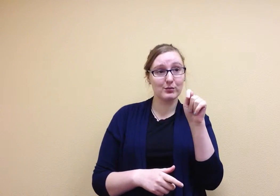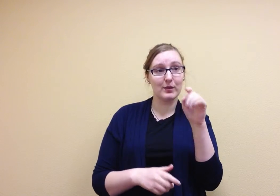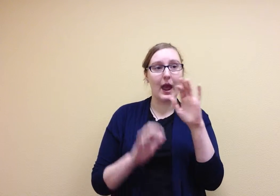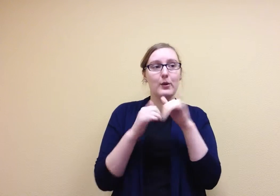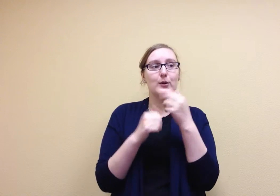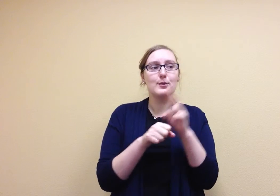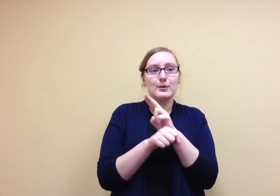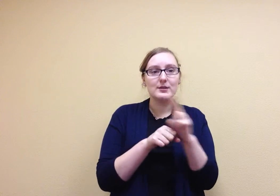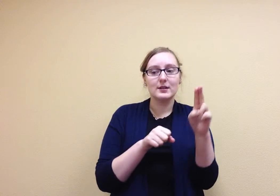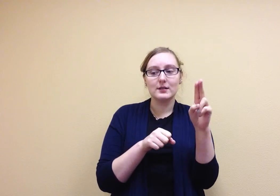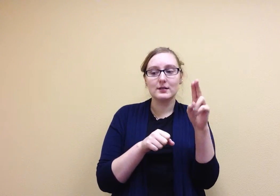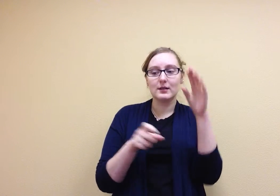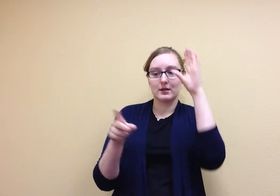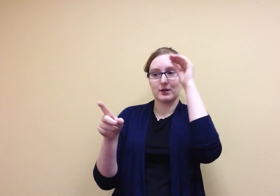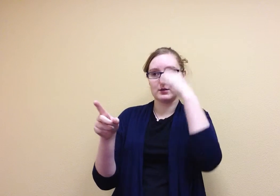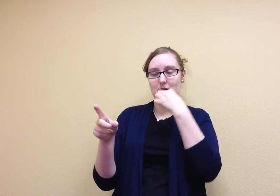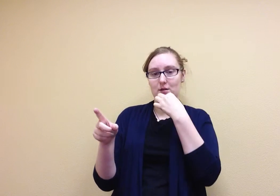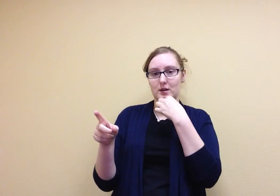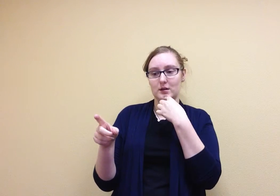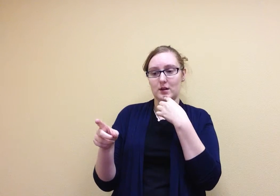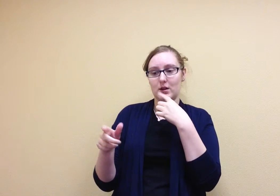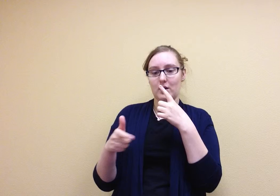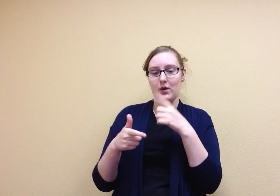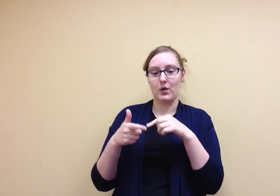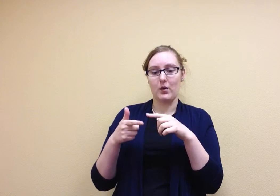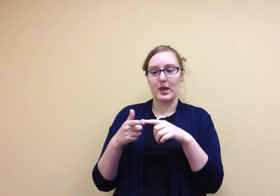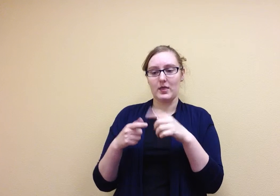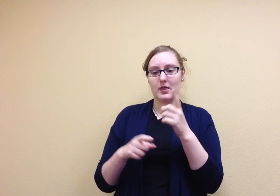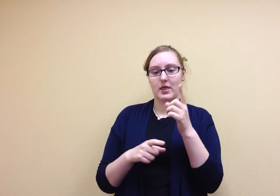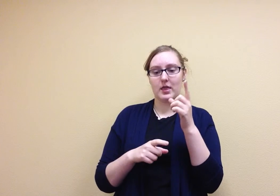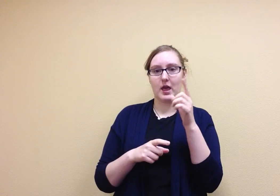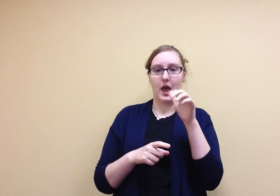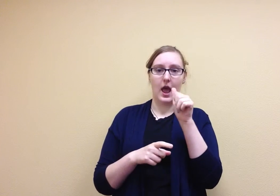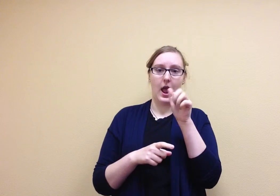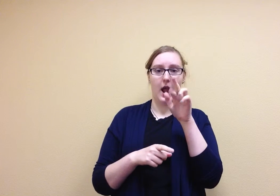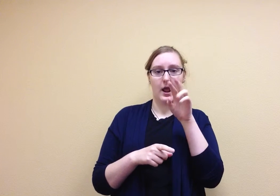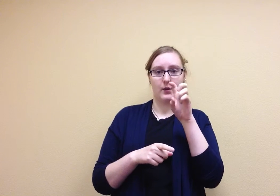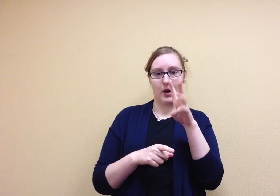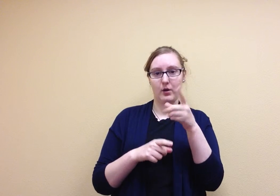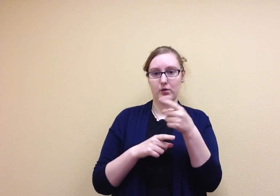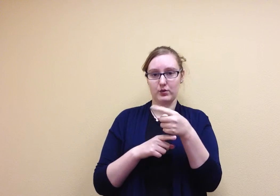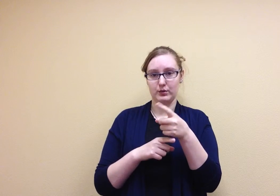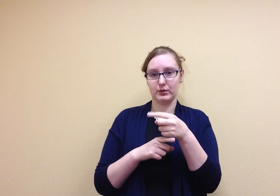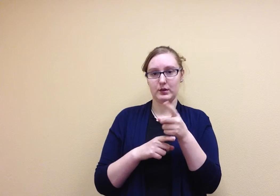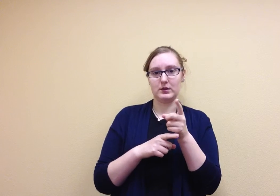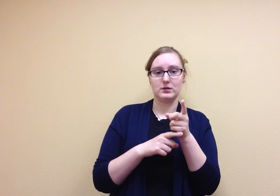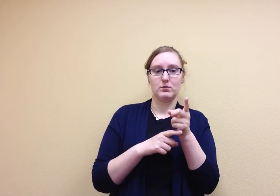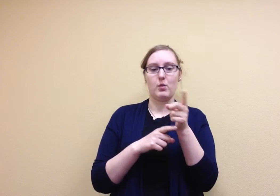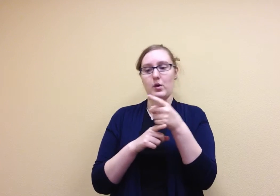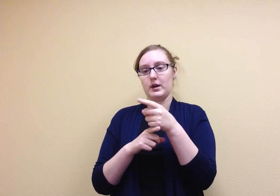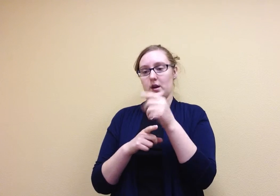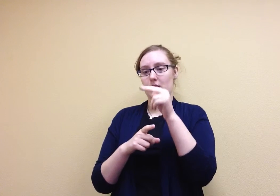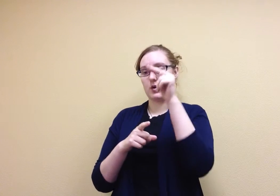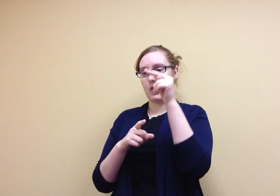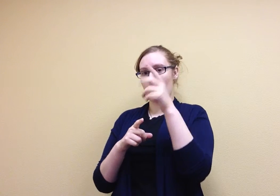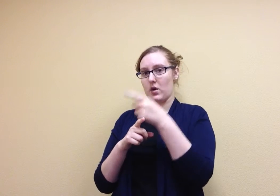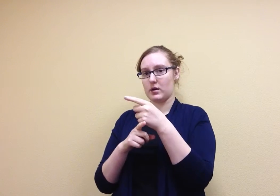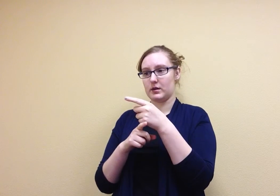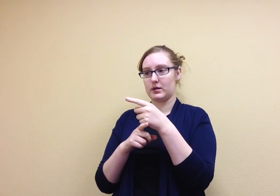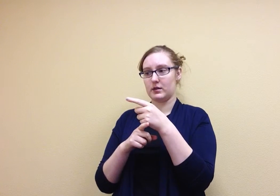it? When the arrow is pointing north or north, well, the numbers in between, if